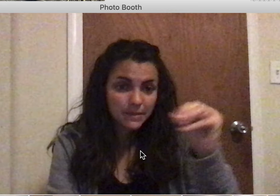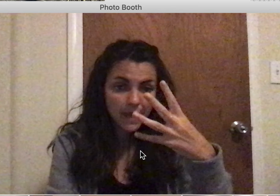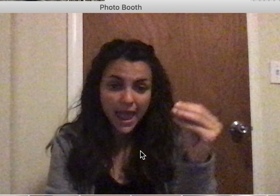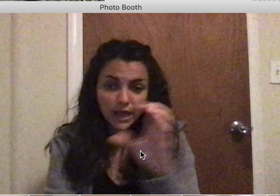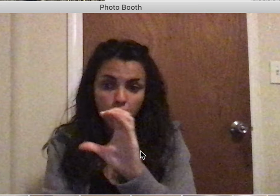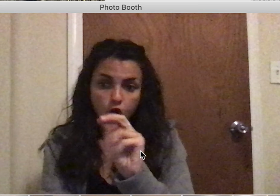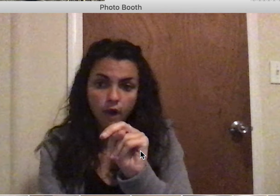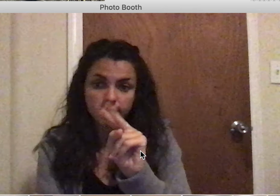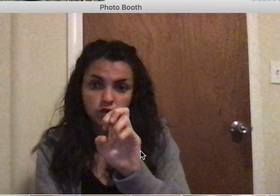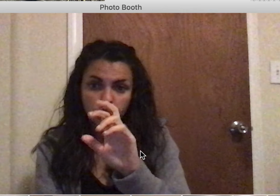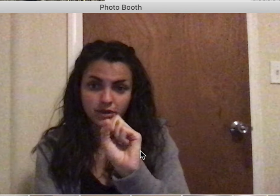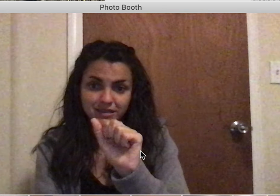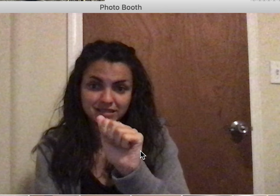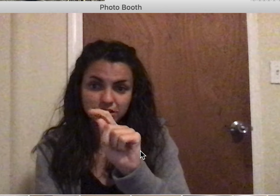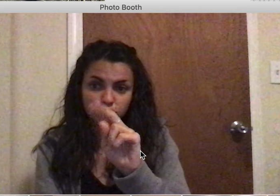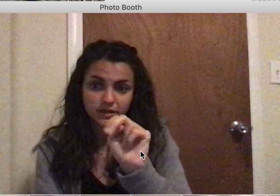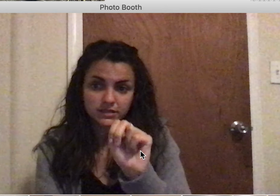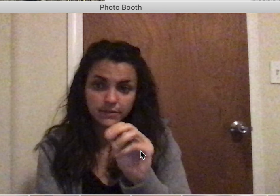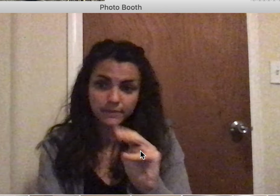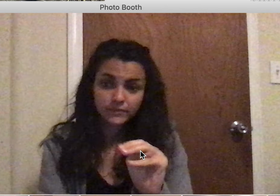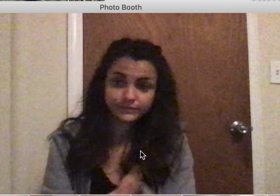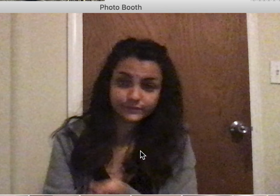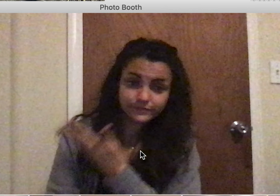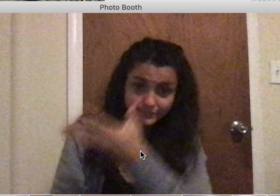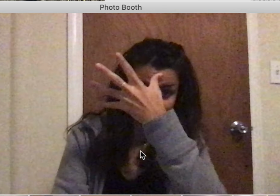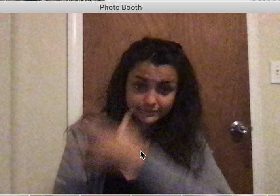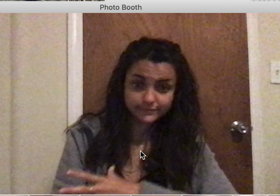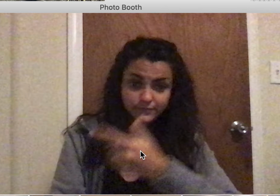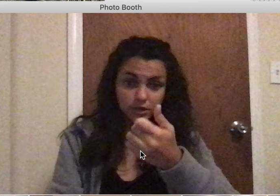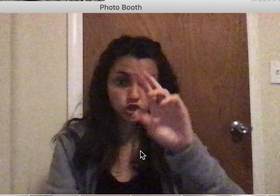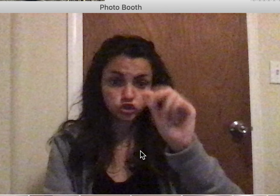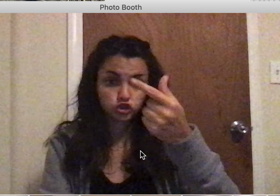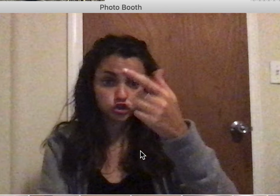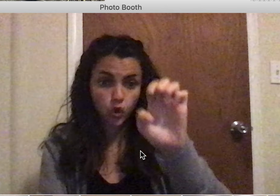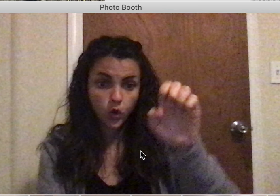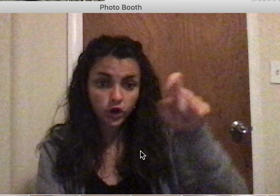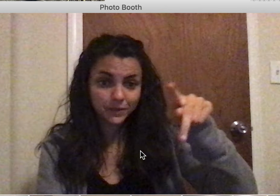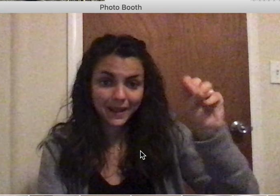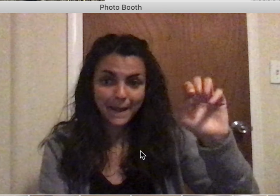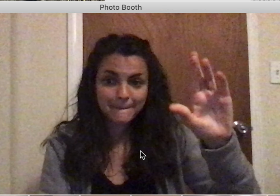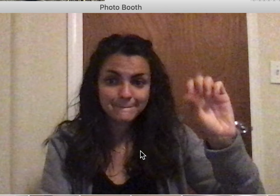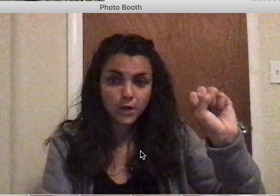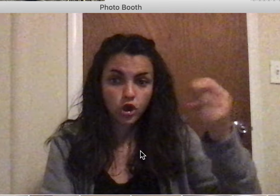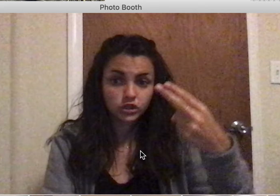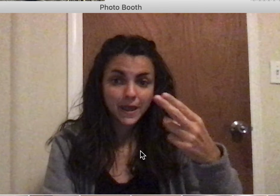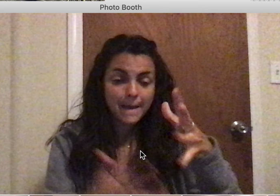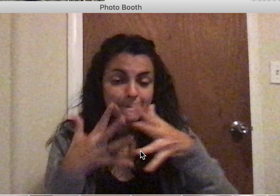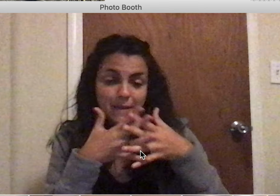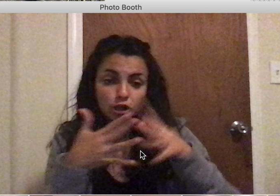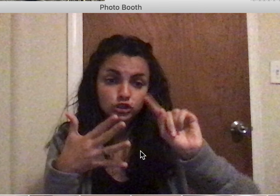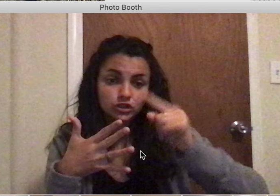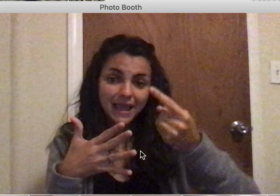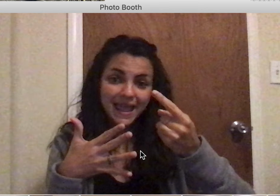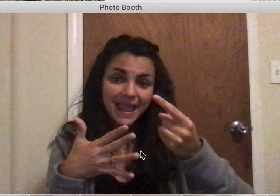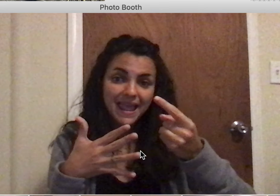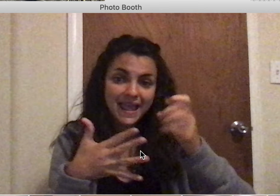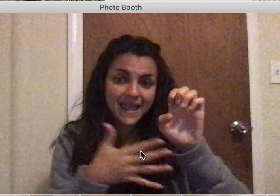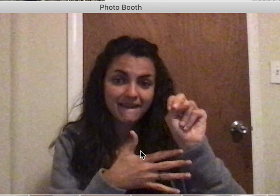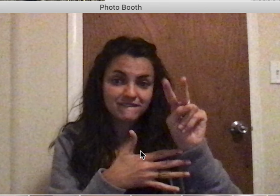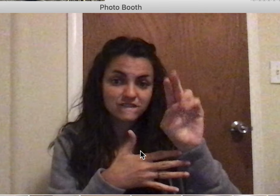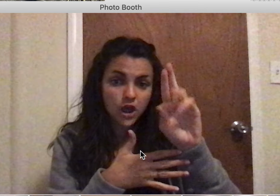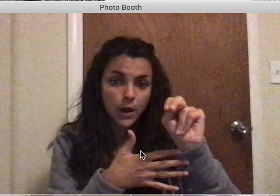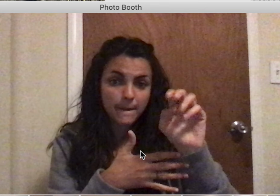look at George P. Marsh, which is America's first environmentalist. He published Man and Nature in